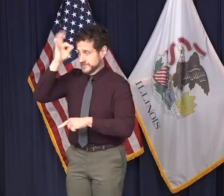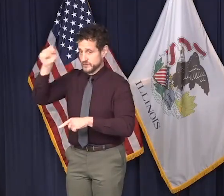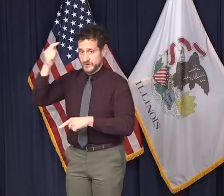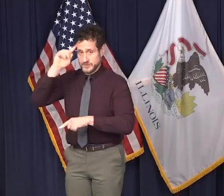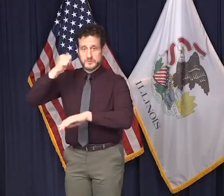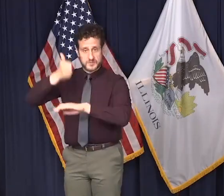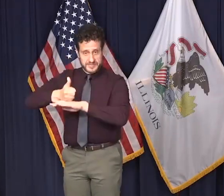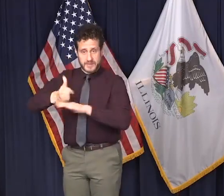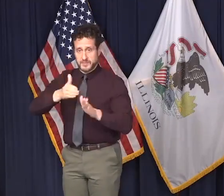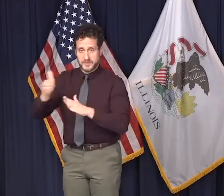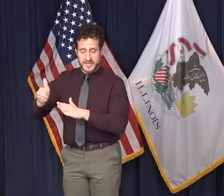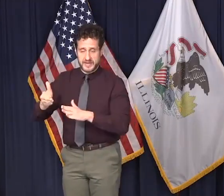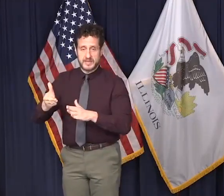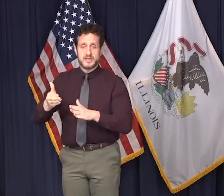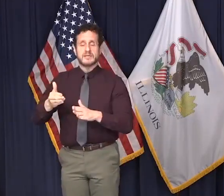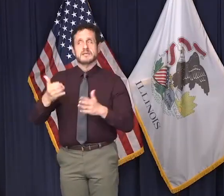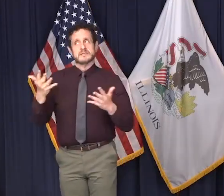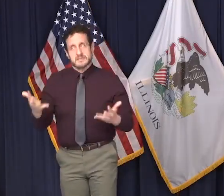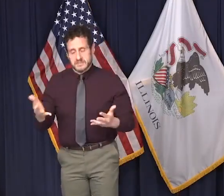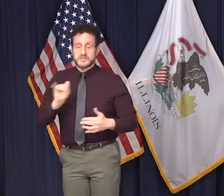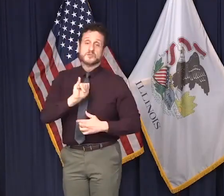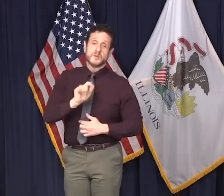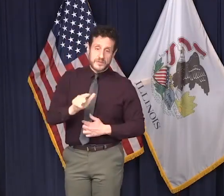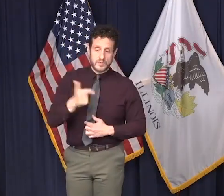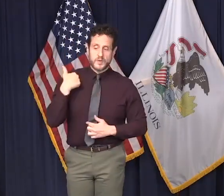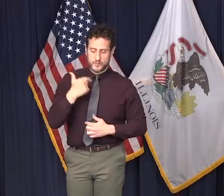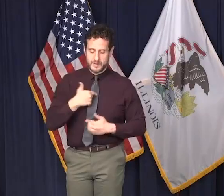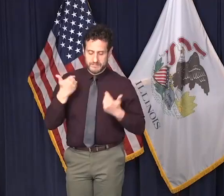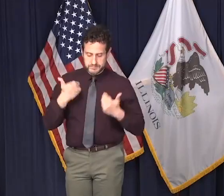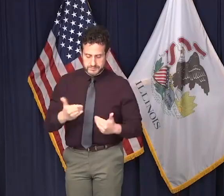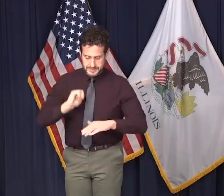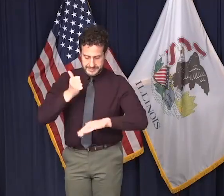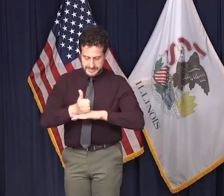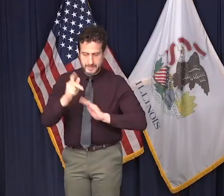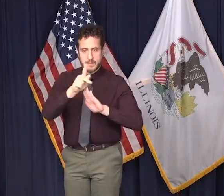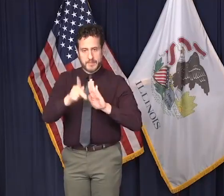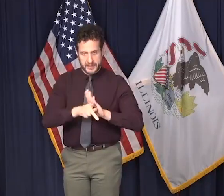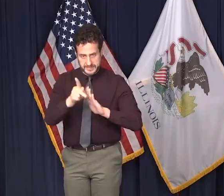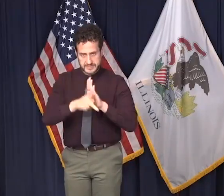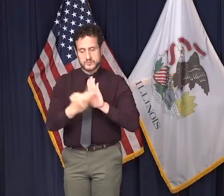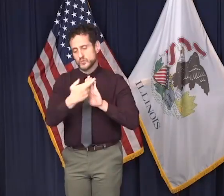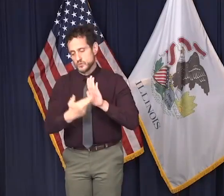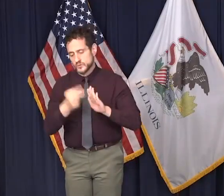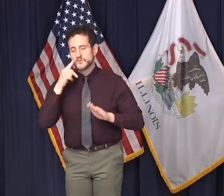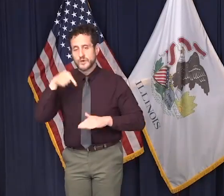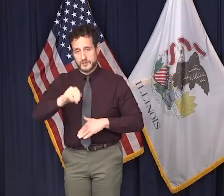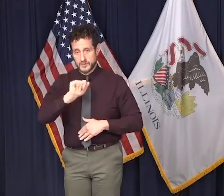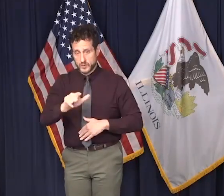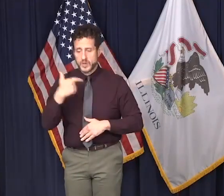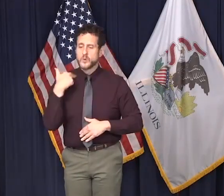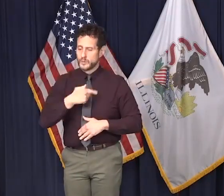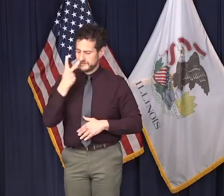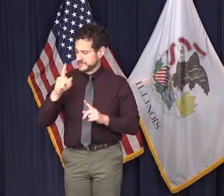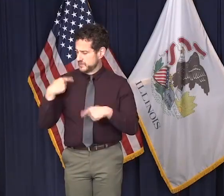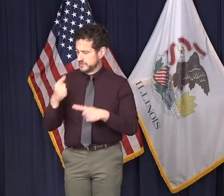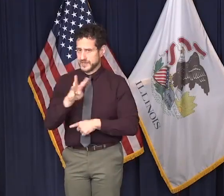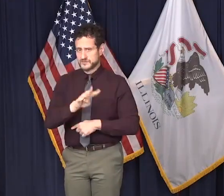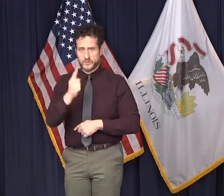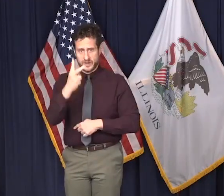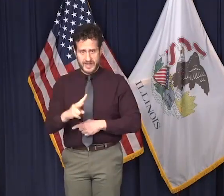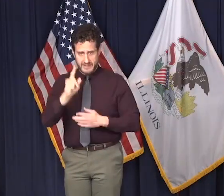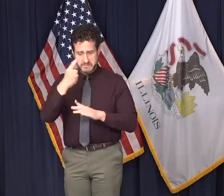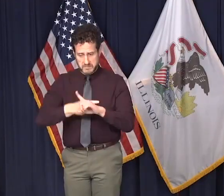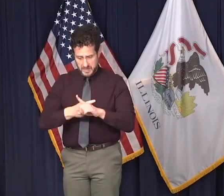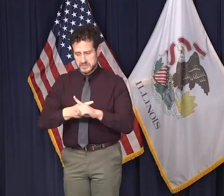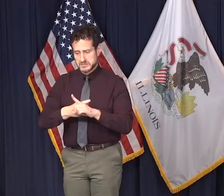set policies for itself, and we've seen real progress over these last 4.5 months. But our numbers now appear